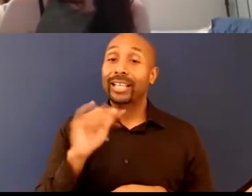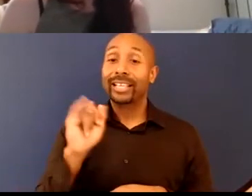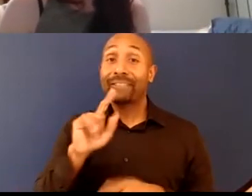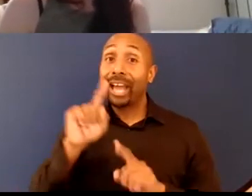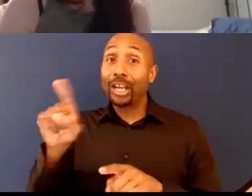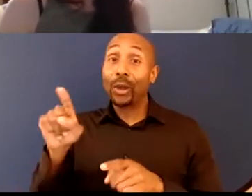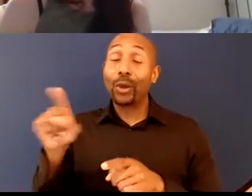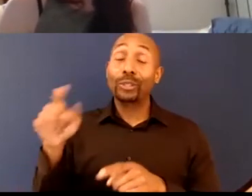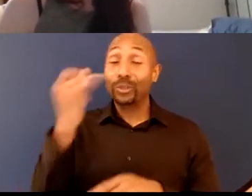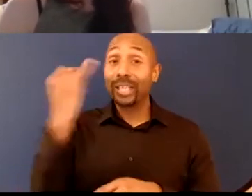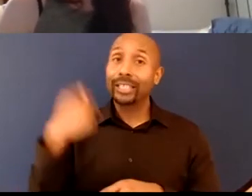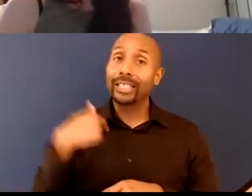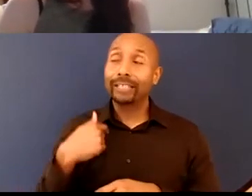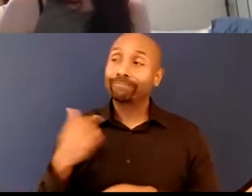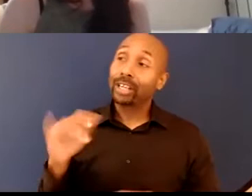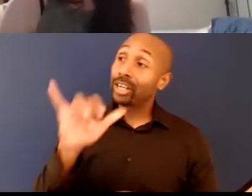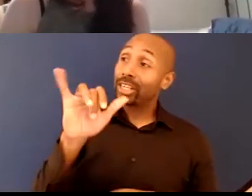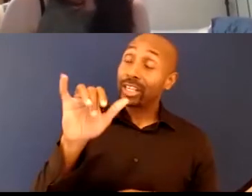Giannis with me.